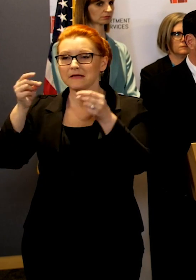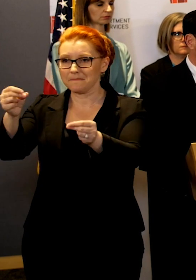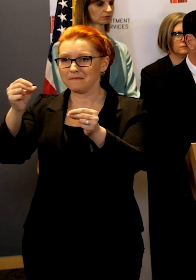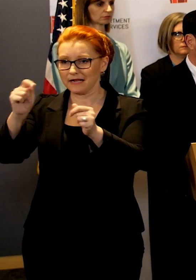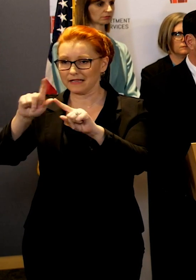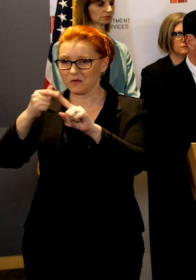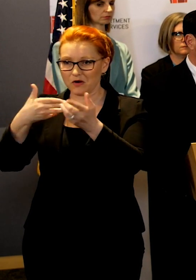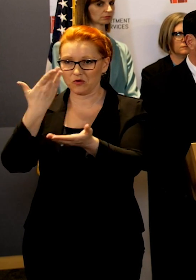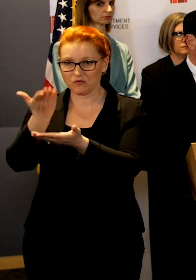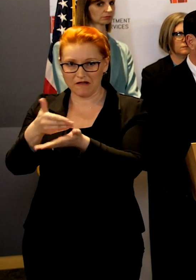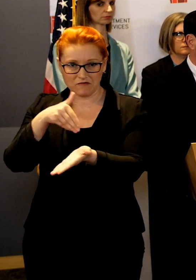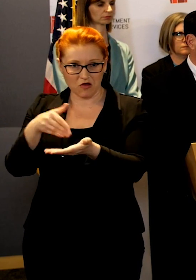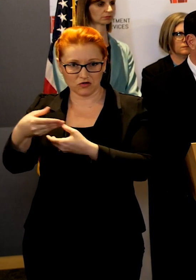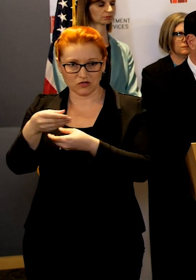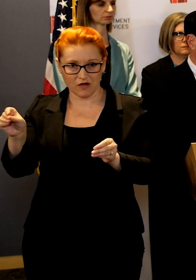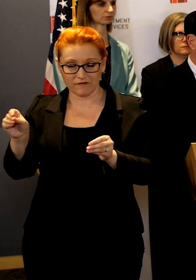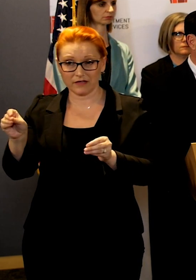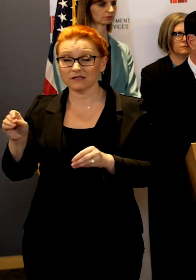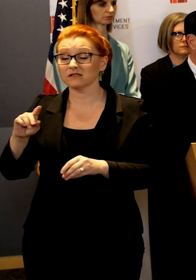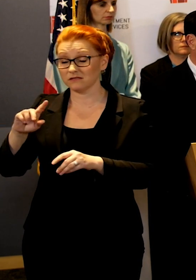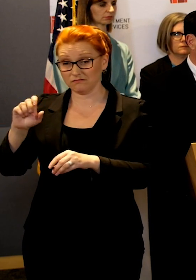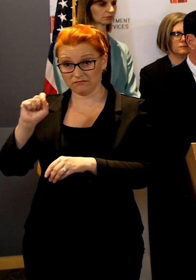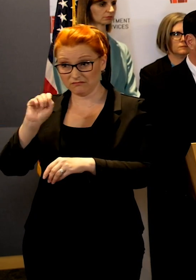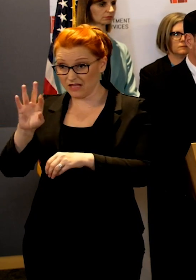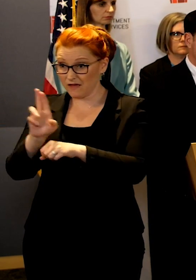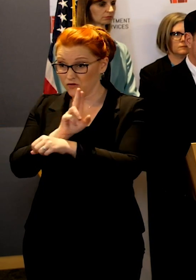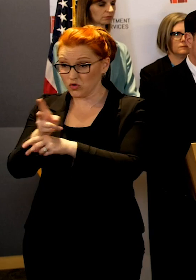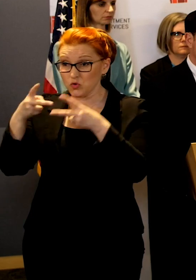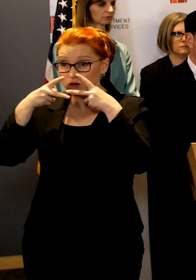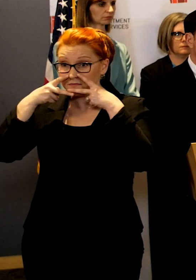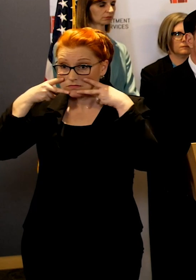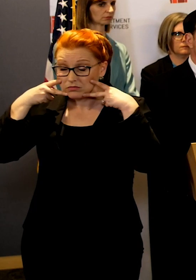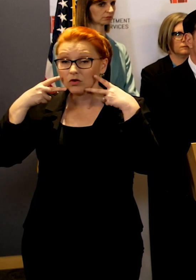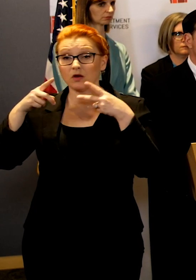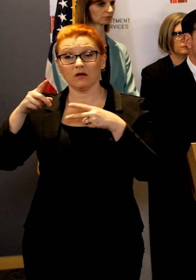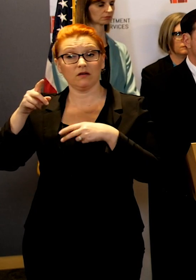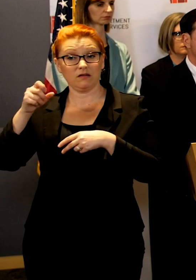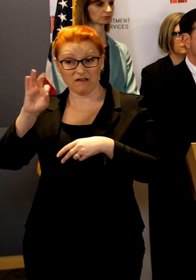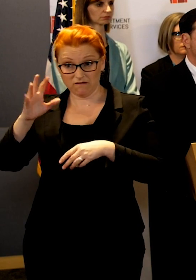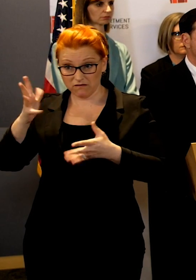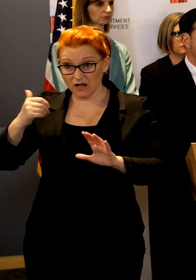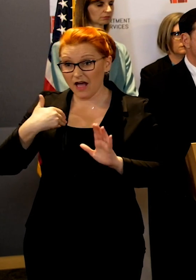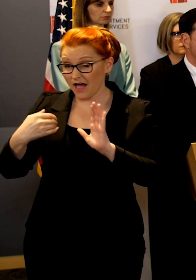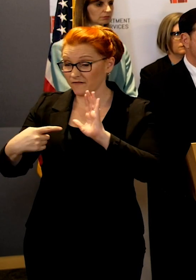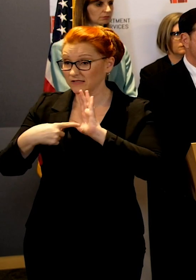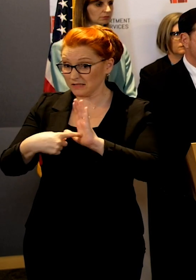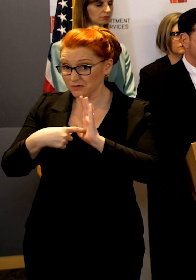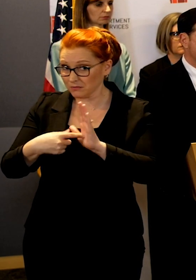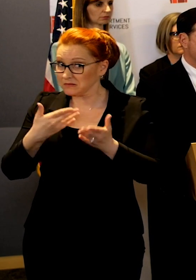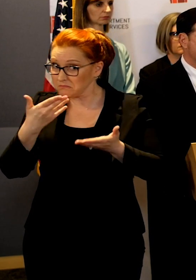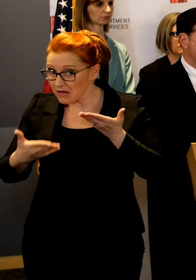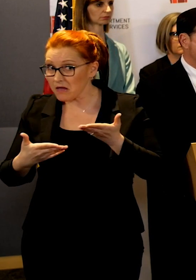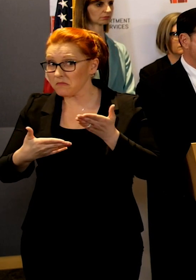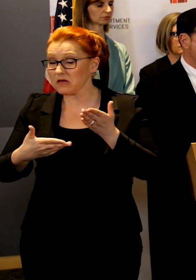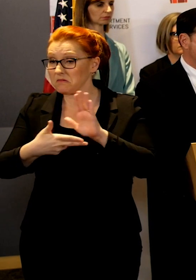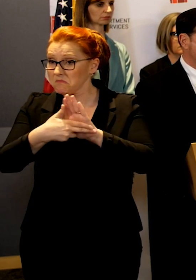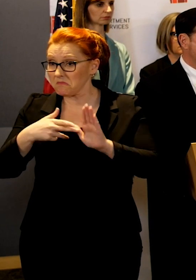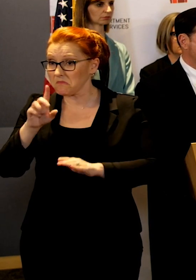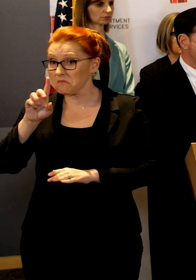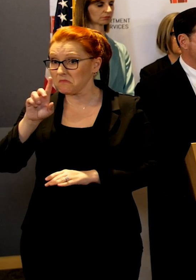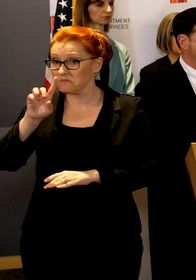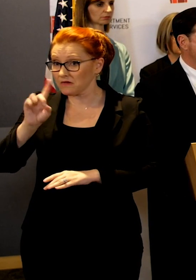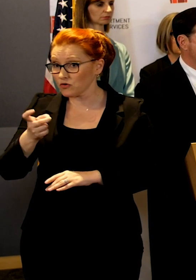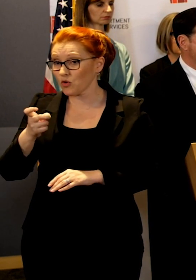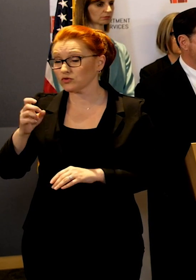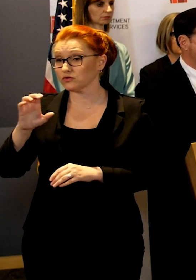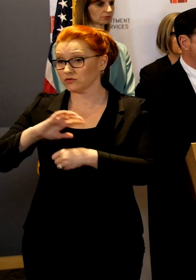upon arrival. Masking yourself if you are a symptomatic individual who might ultimately then turn out to be positive for